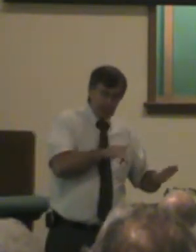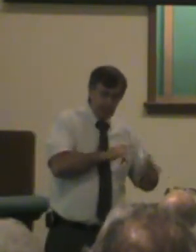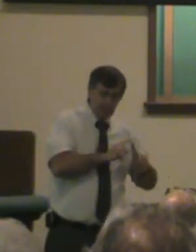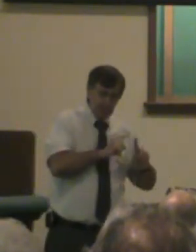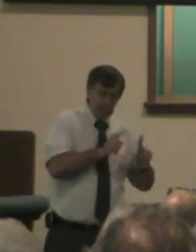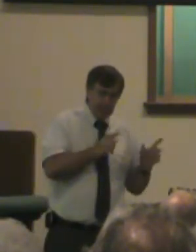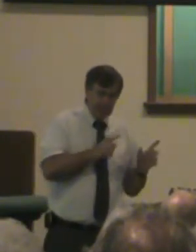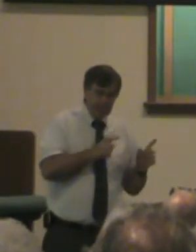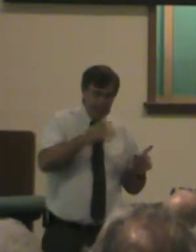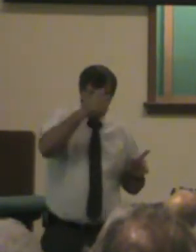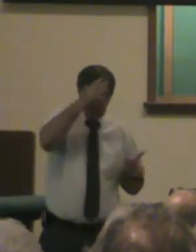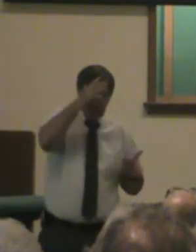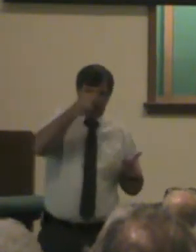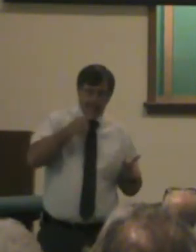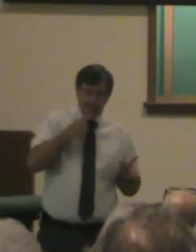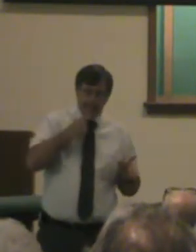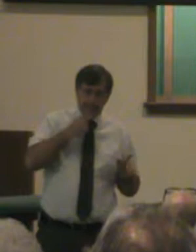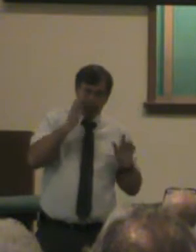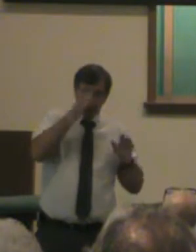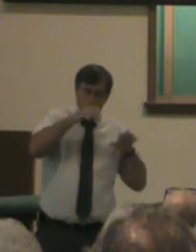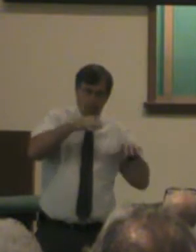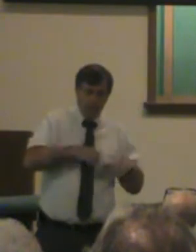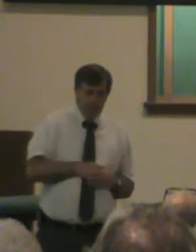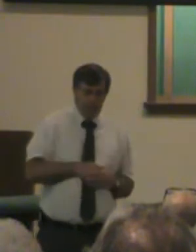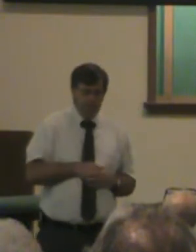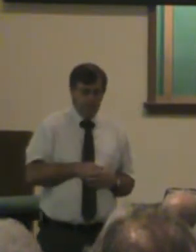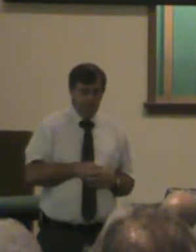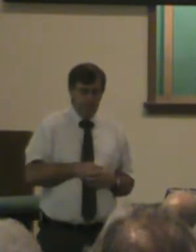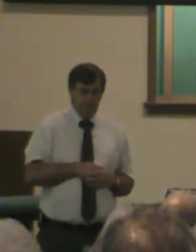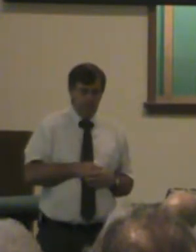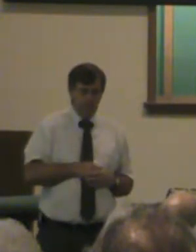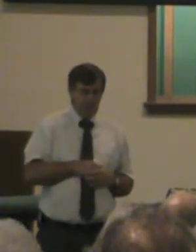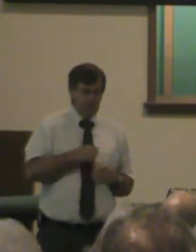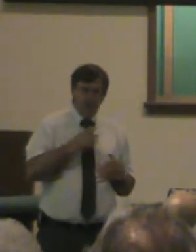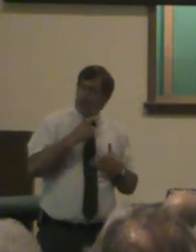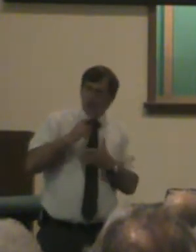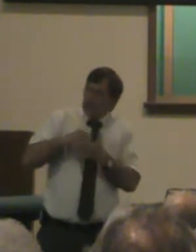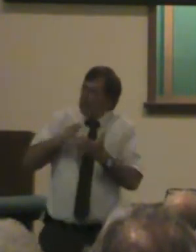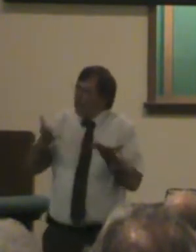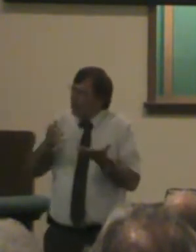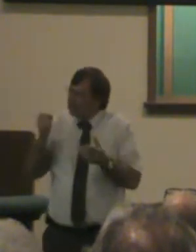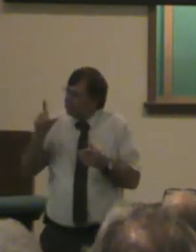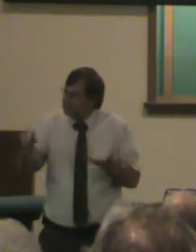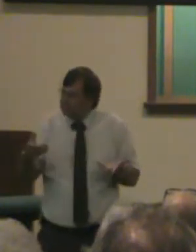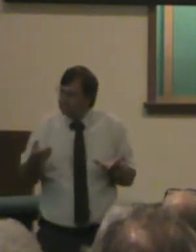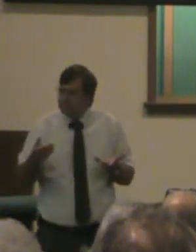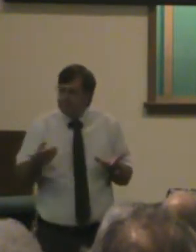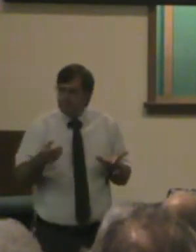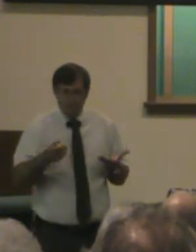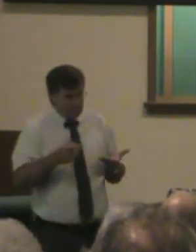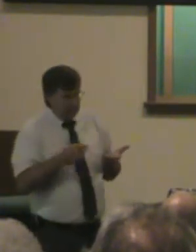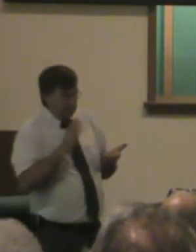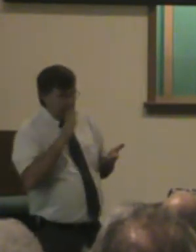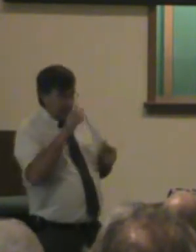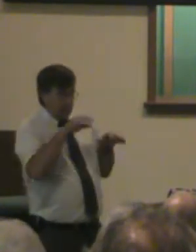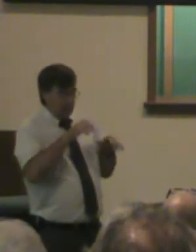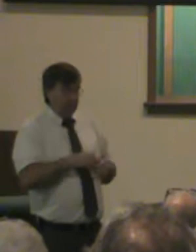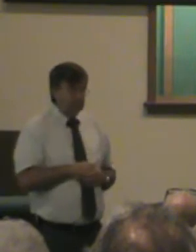it? He said, he says, go rain. It's gonna what? He says, go